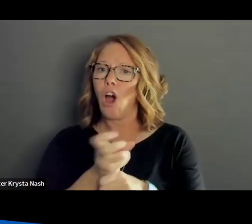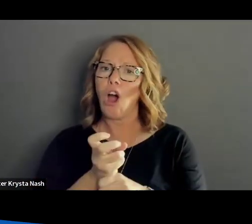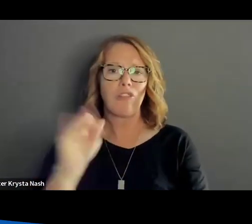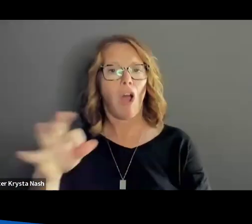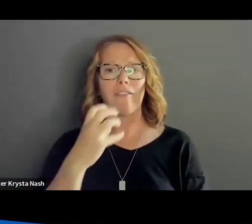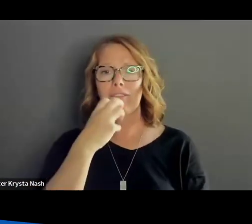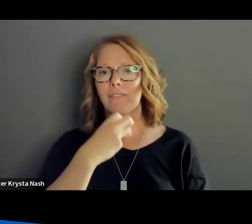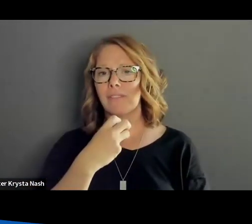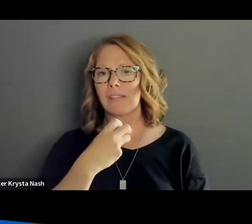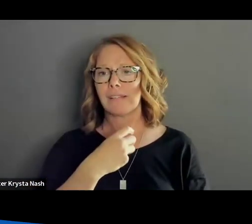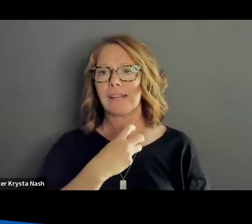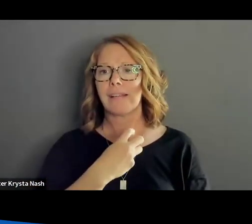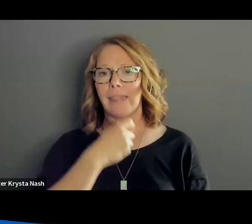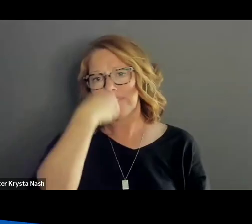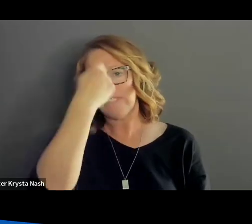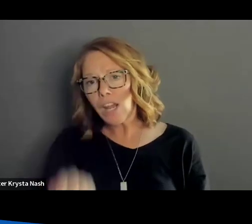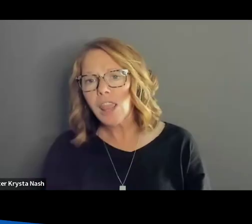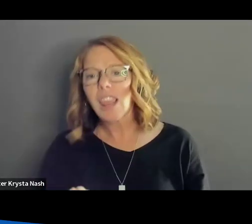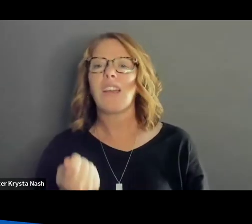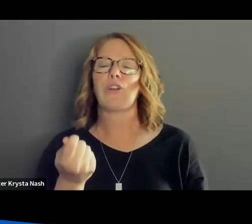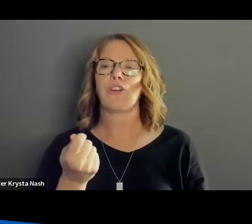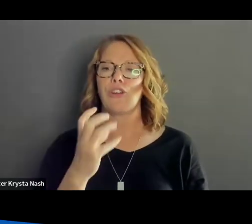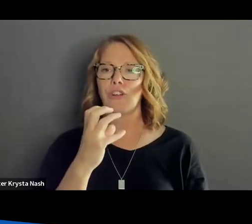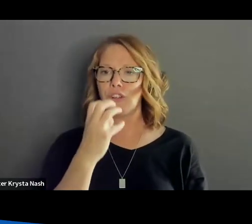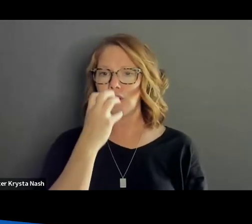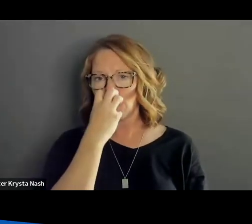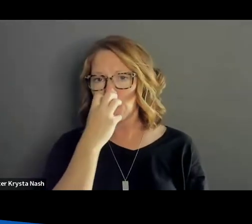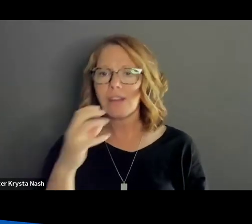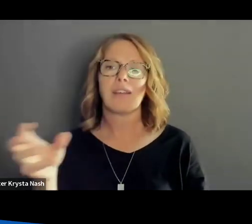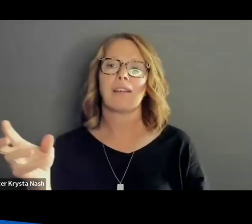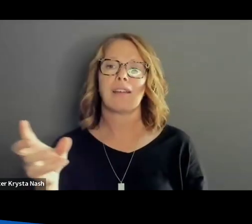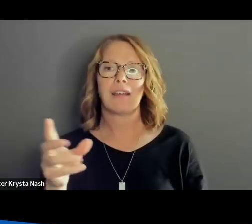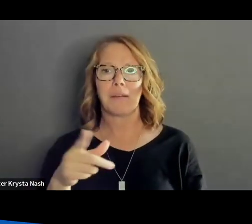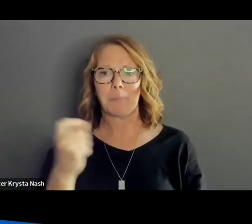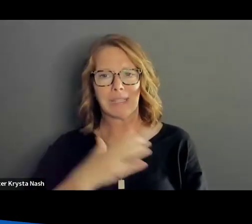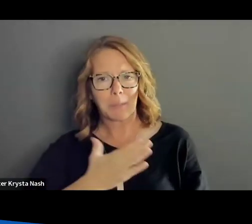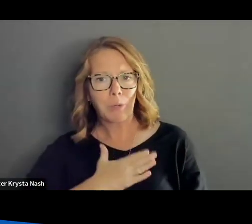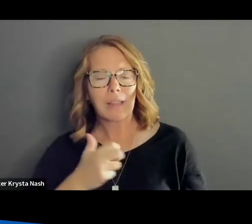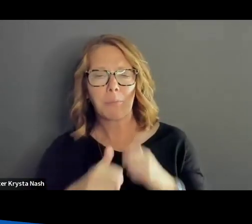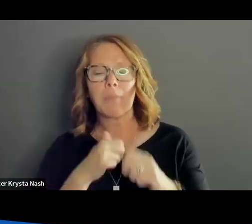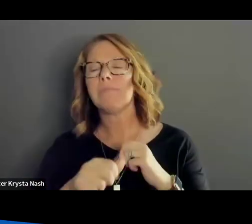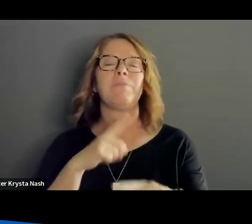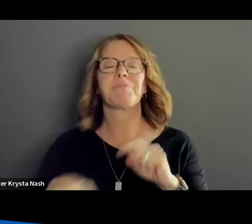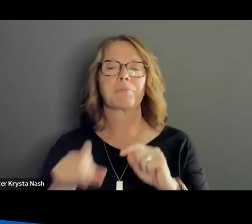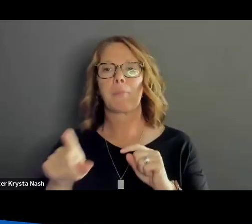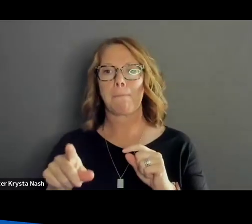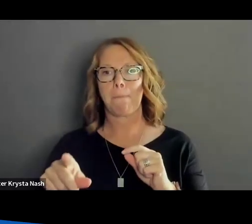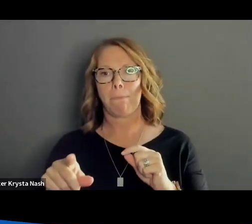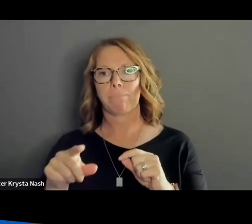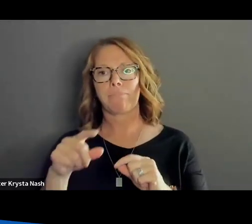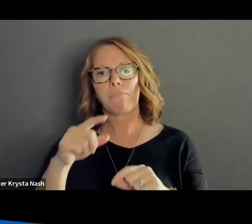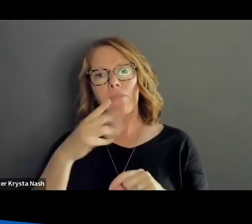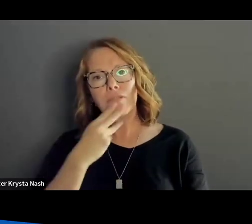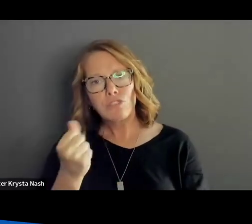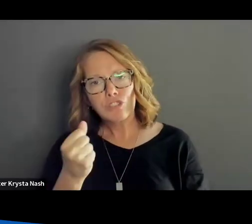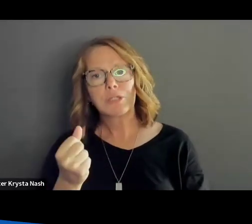is impaired, and there can be a lot of complications there. But the first thing I thought about was with the sugar,